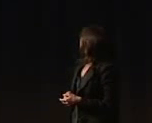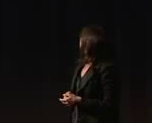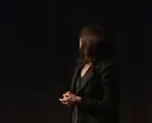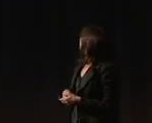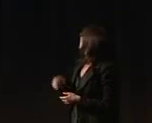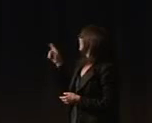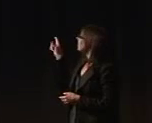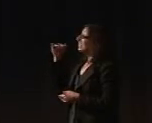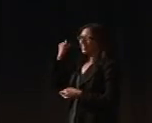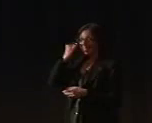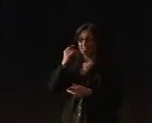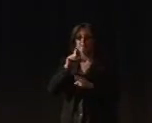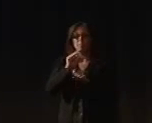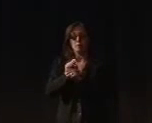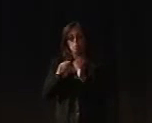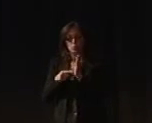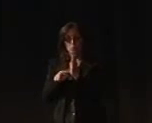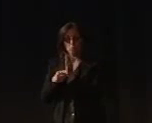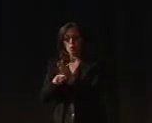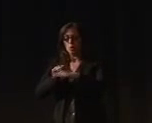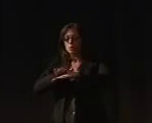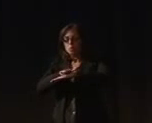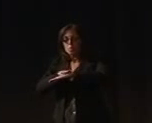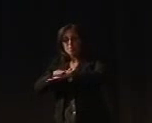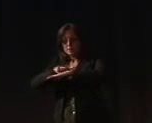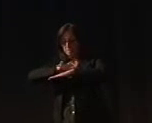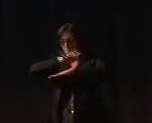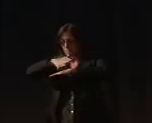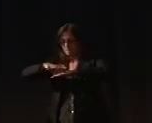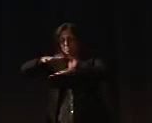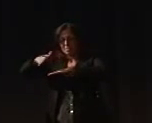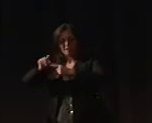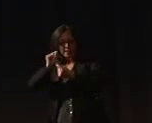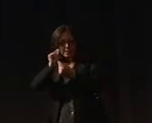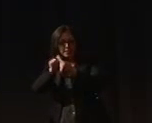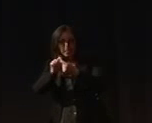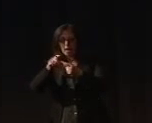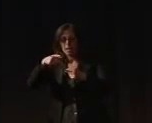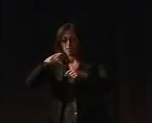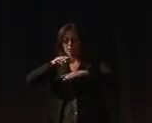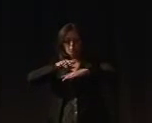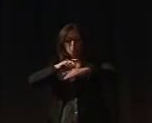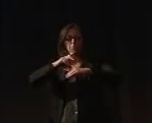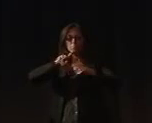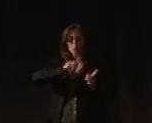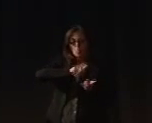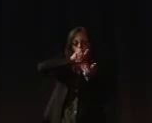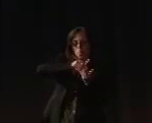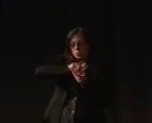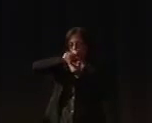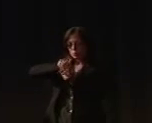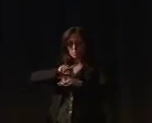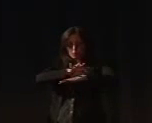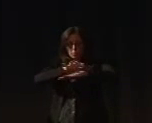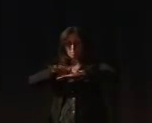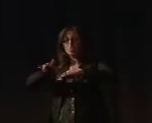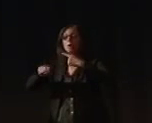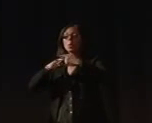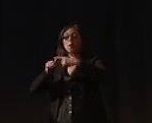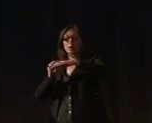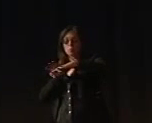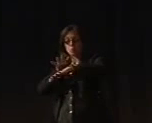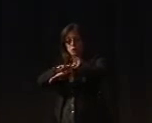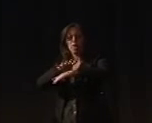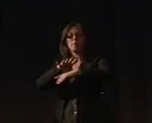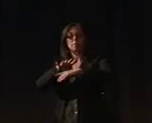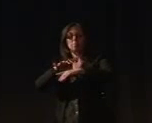of the surfaces, which is always difficult, as you know, when you project a globe on a plane. But in addition, you